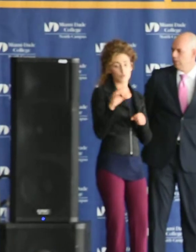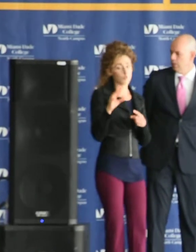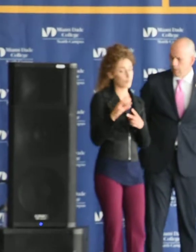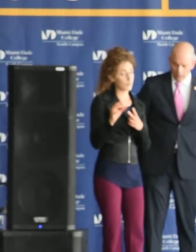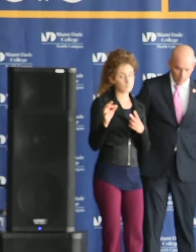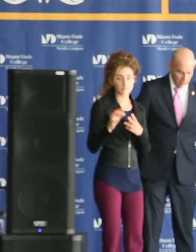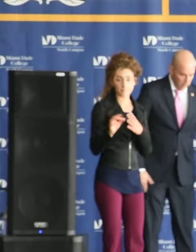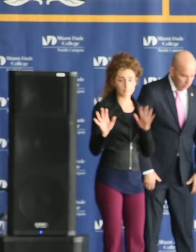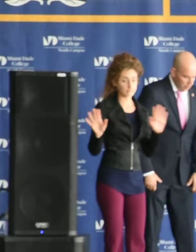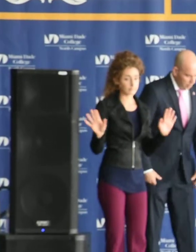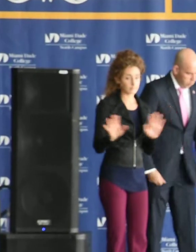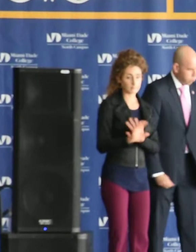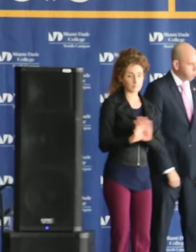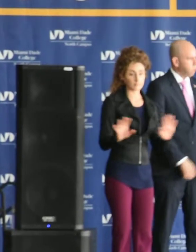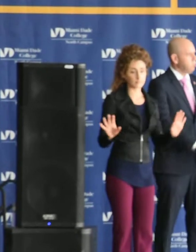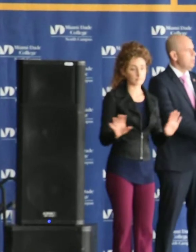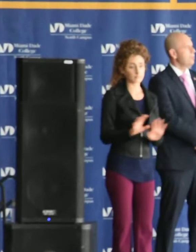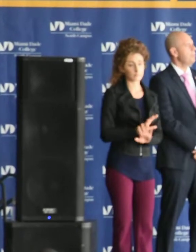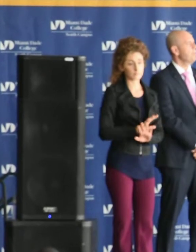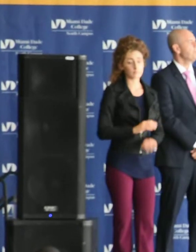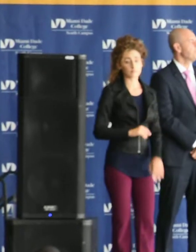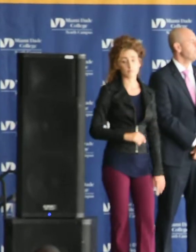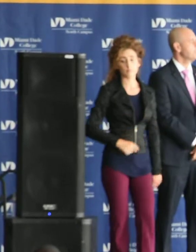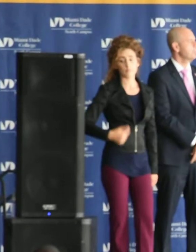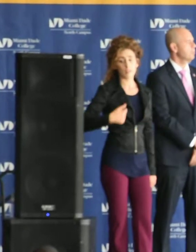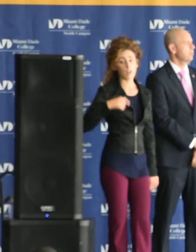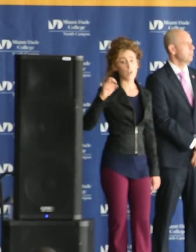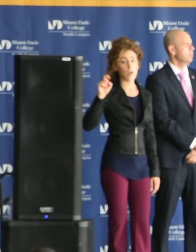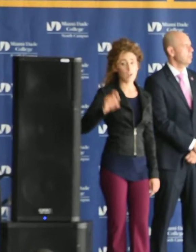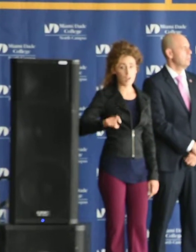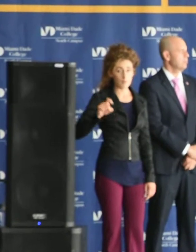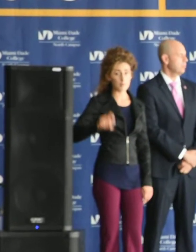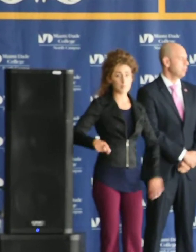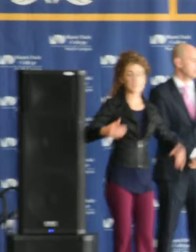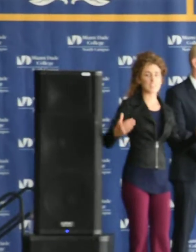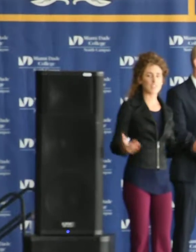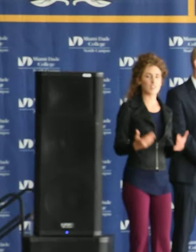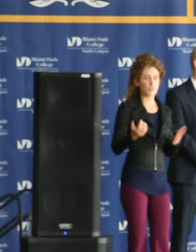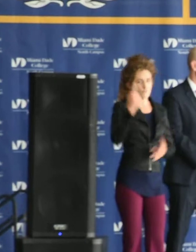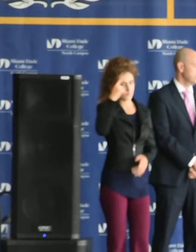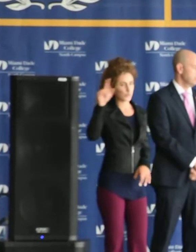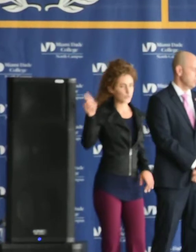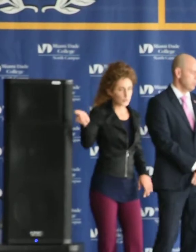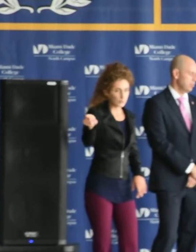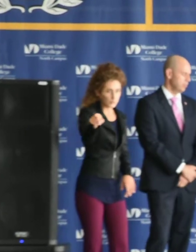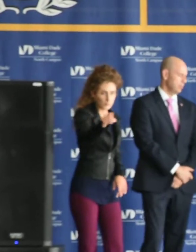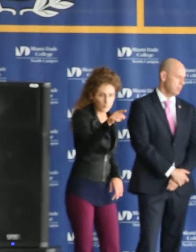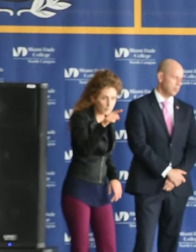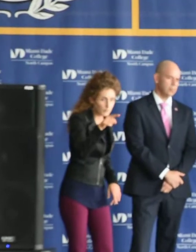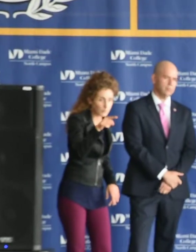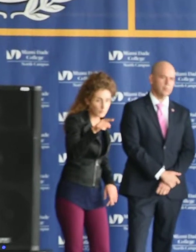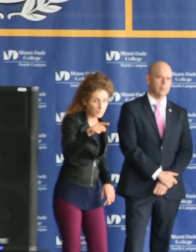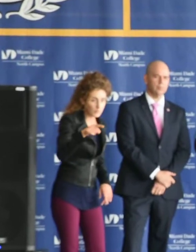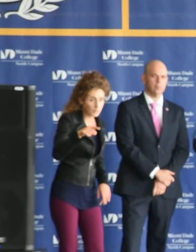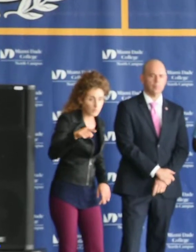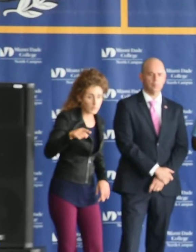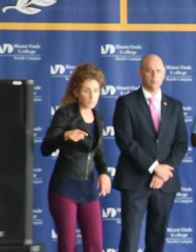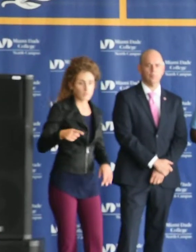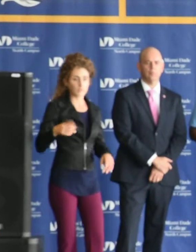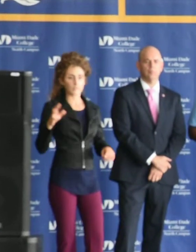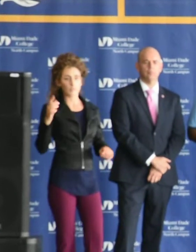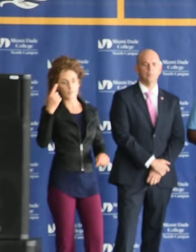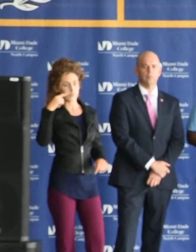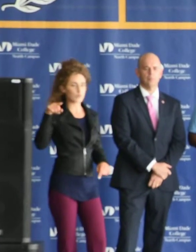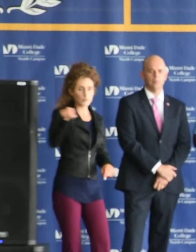don't have a choice. I have to be here for you so you can get properly